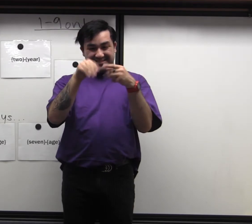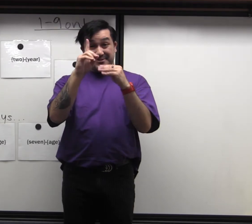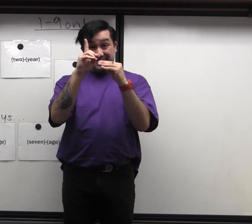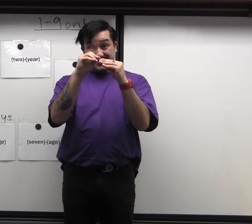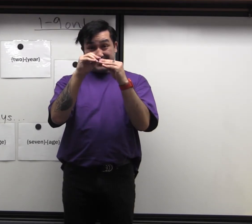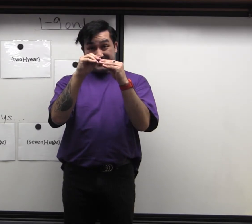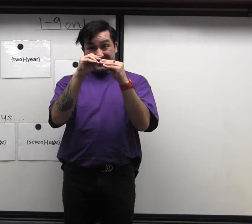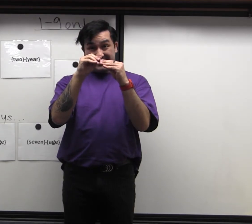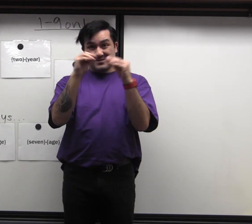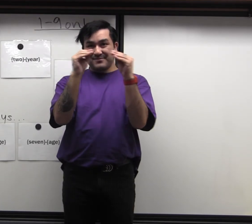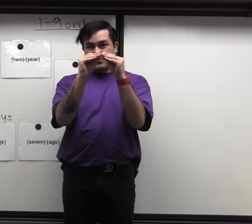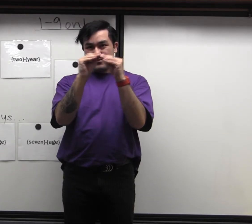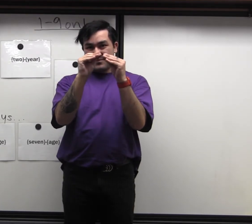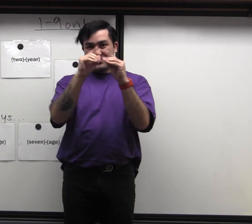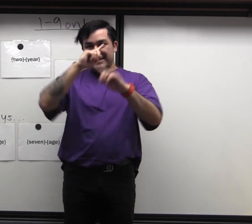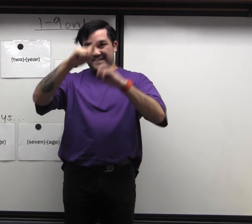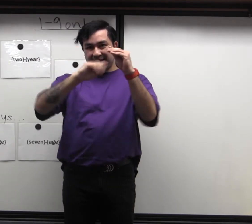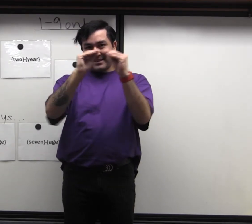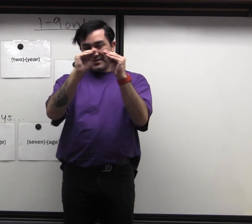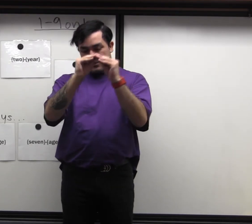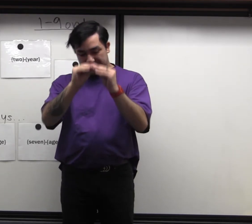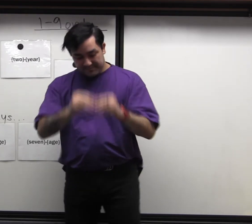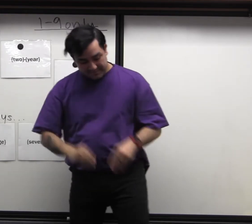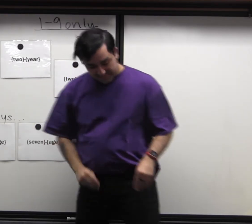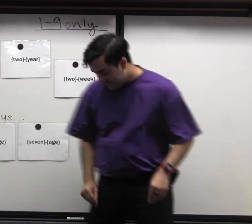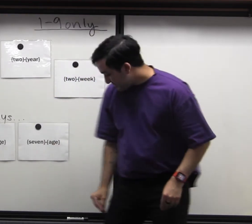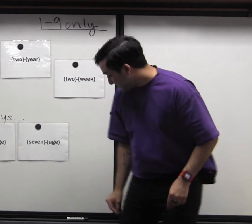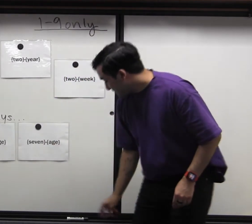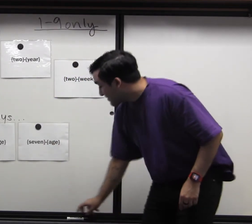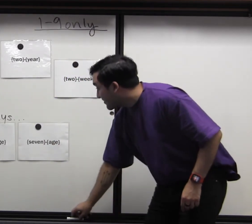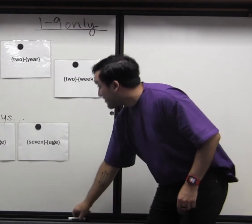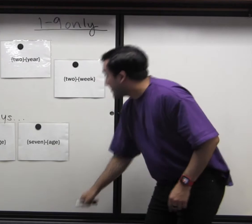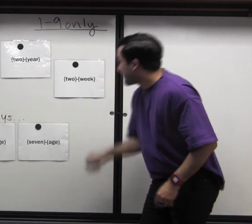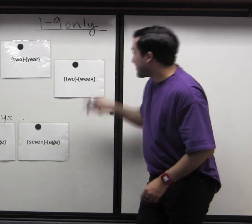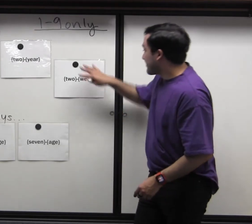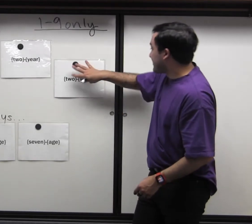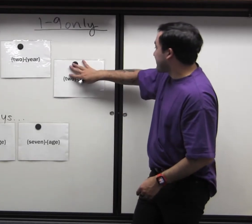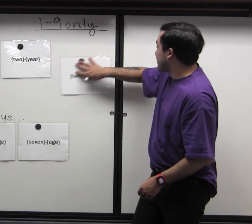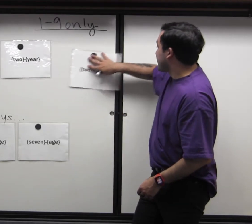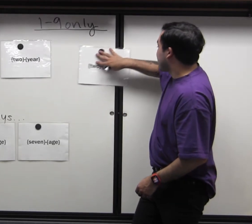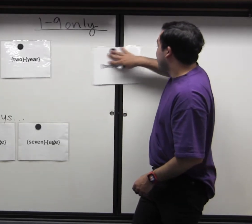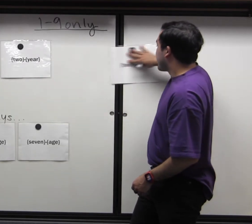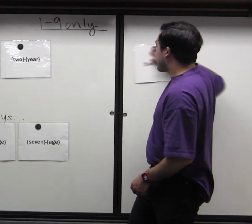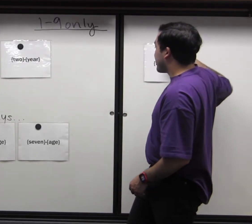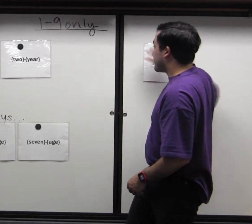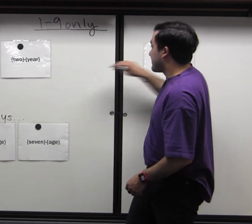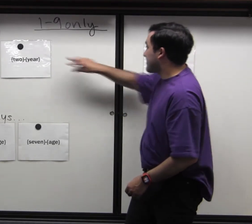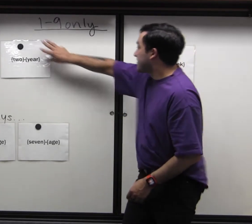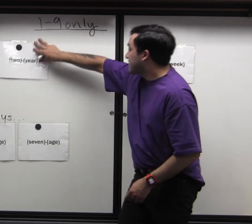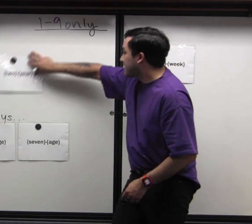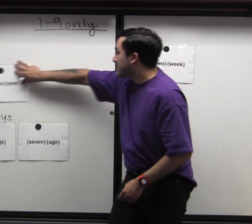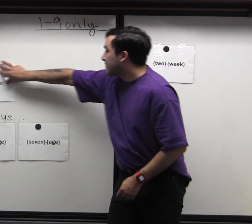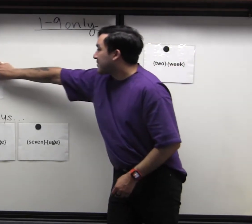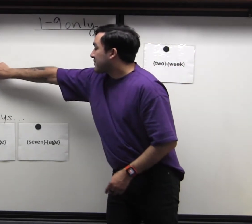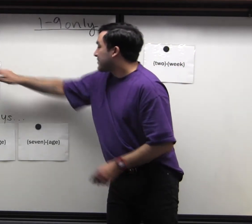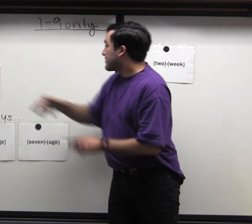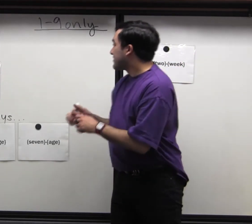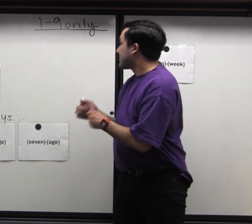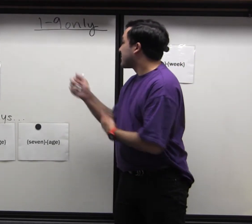numerical incorporation. One more is actually a numerical incorporation sign. So let's go ahead and just move this and that